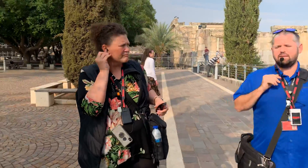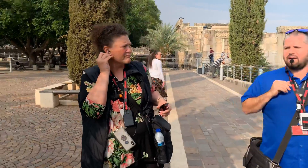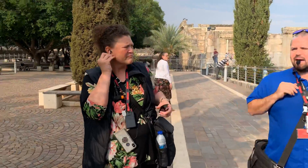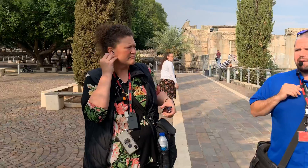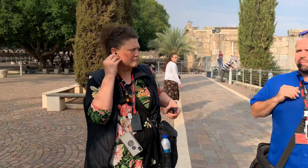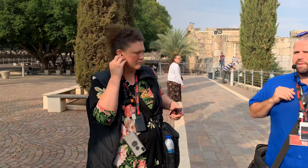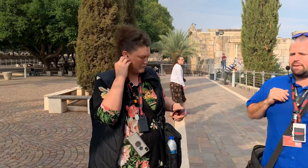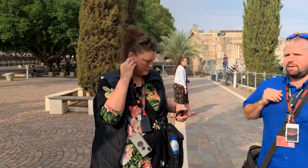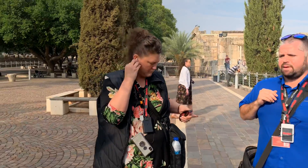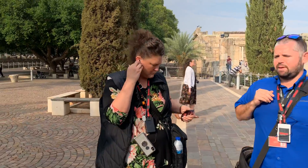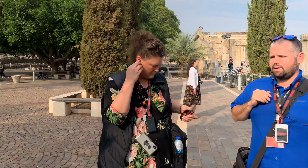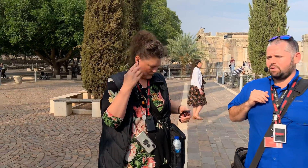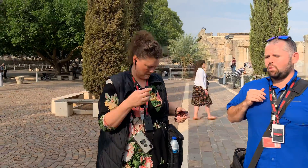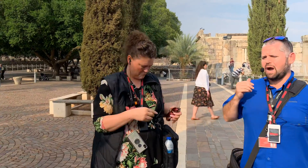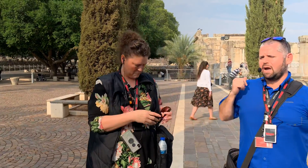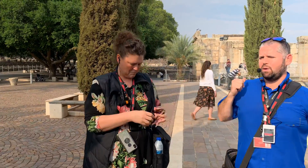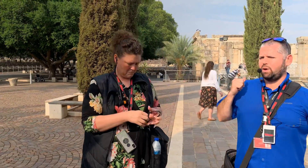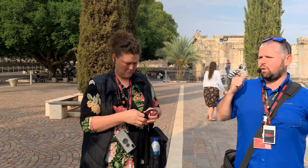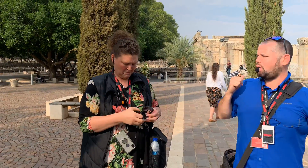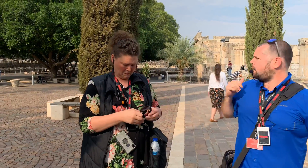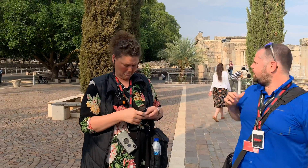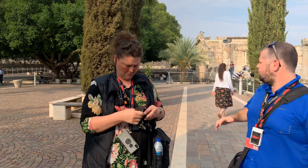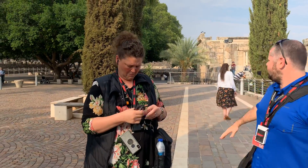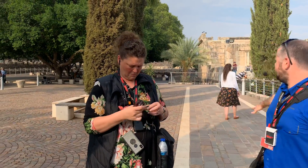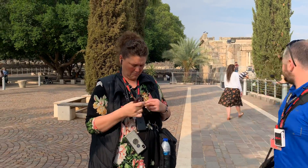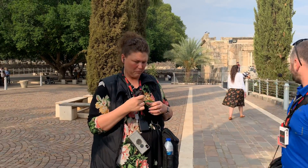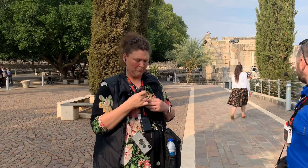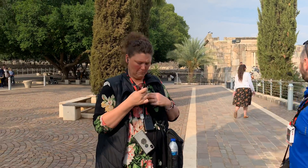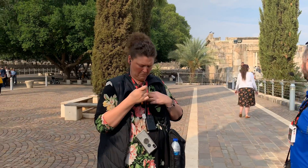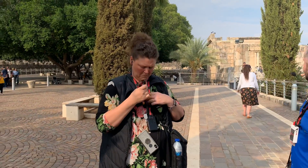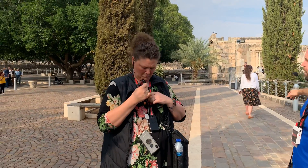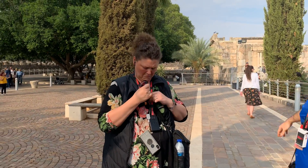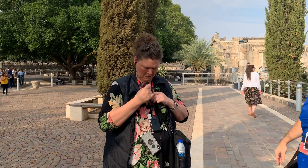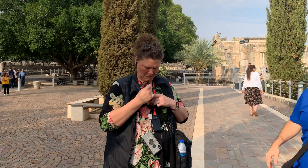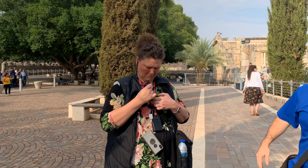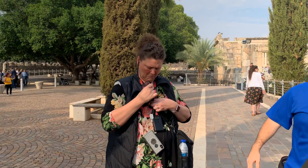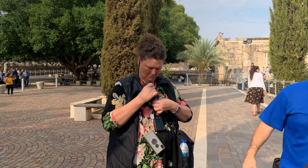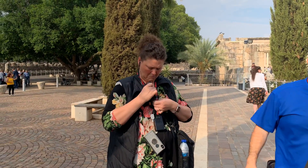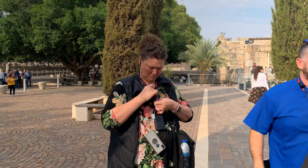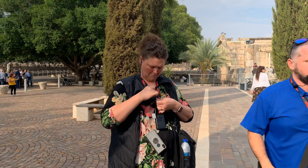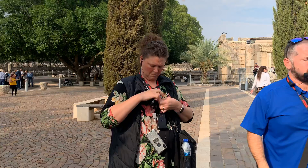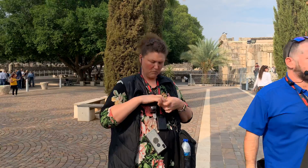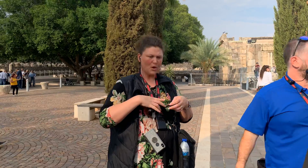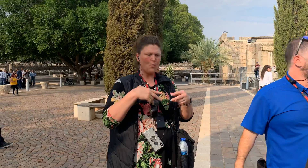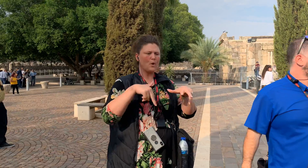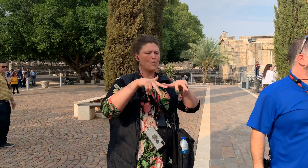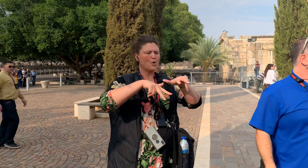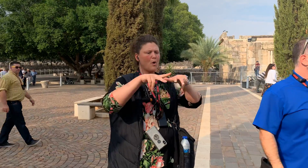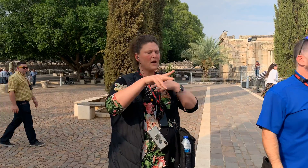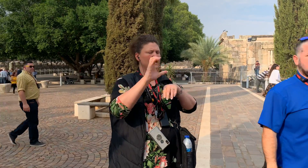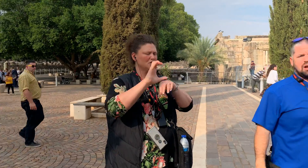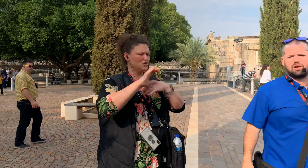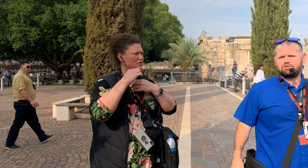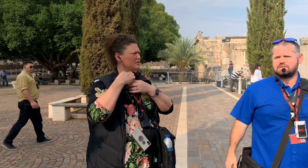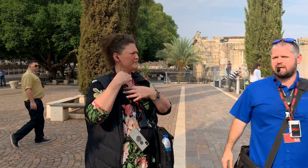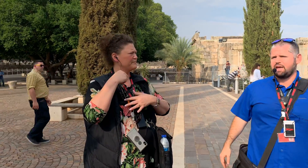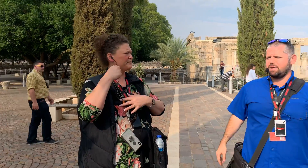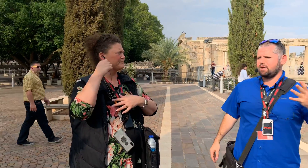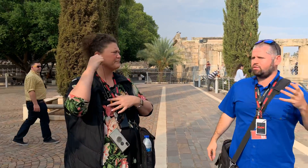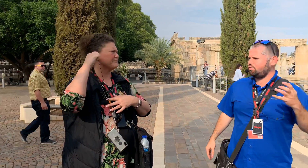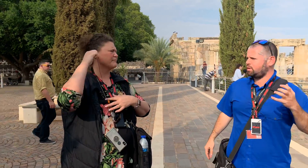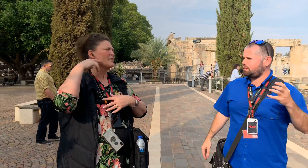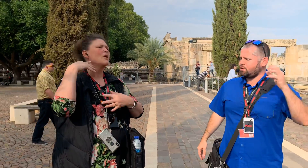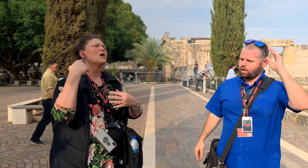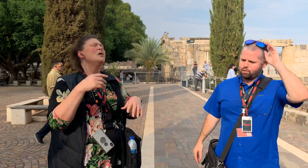In the meantime, while we are walking to the synagogue, when archaeologists